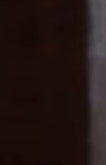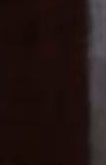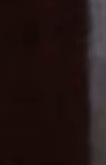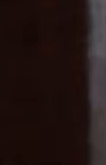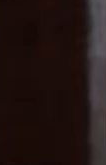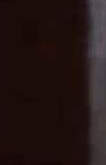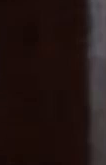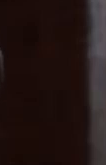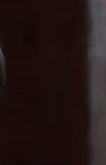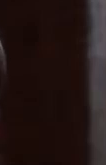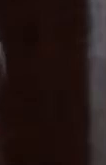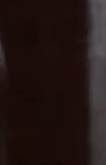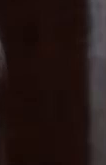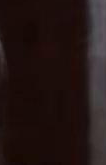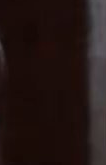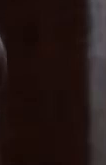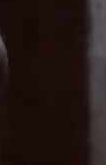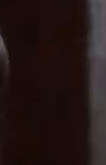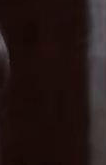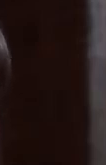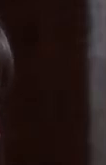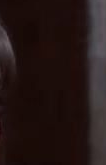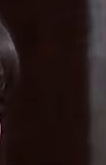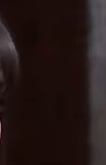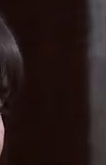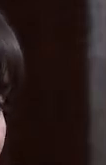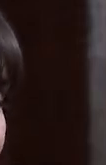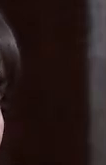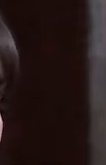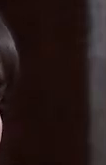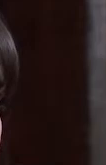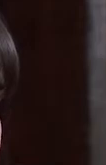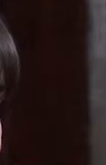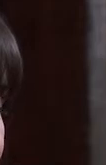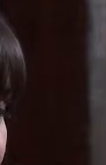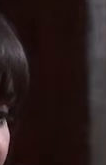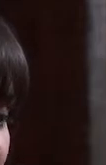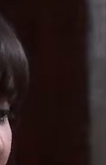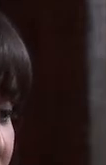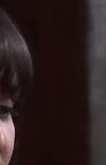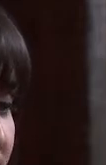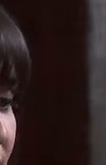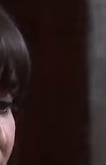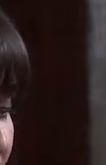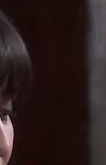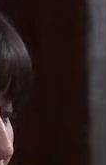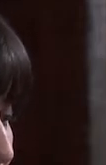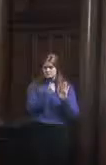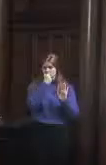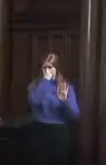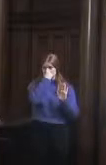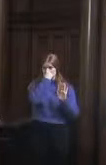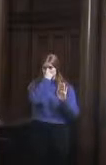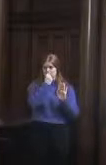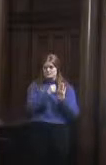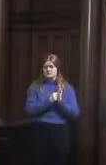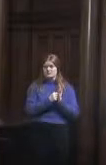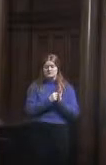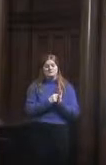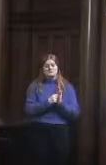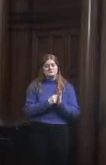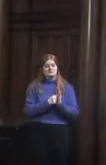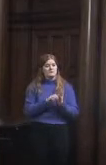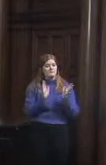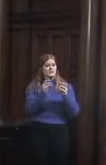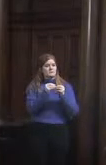subject that the Assembly have this recommendation in the very top recommendations that are there.